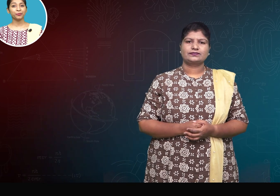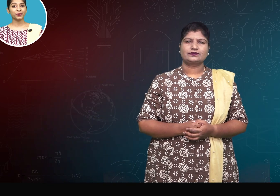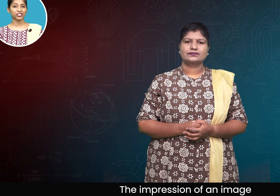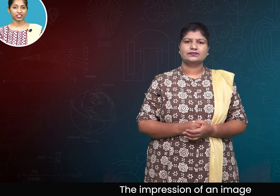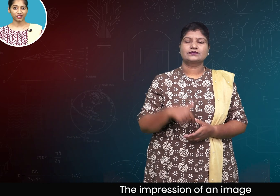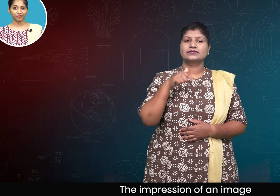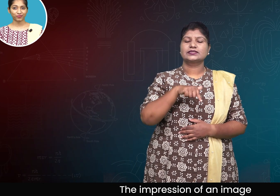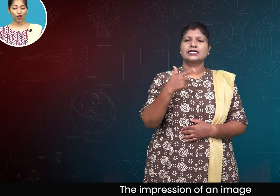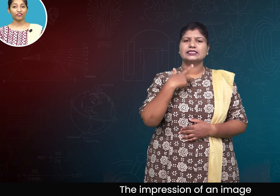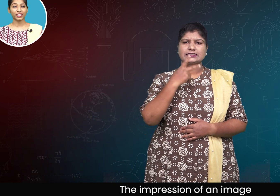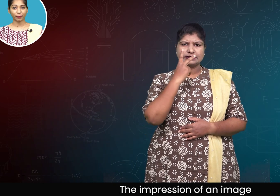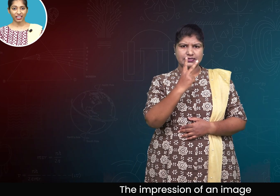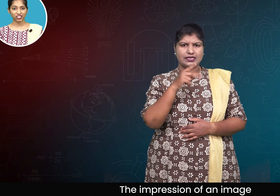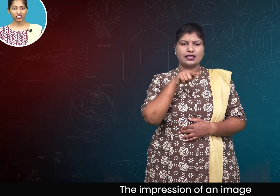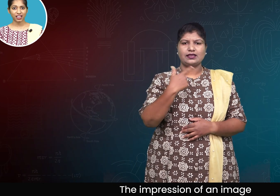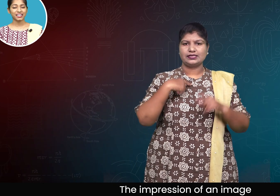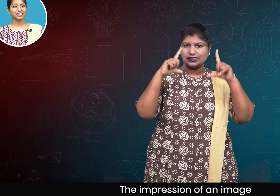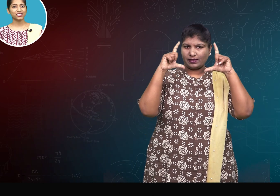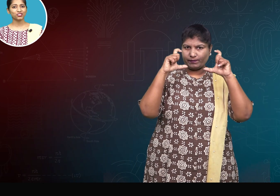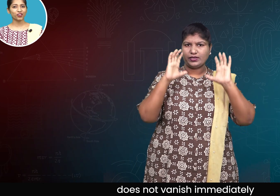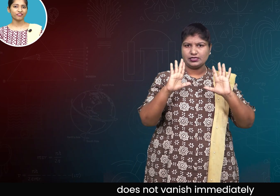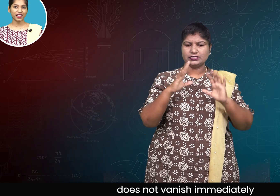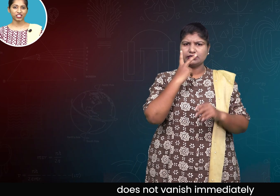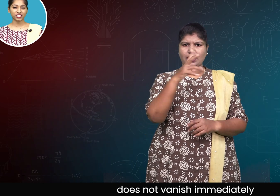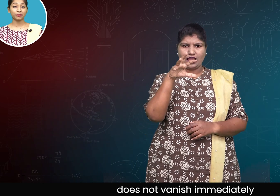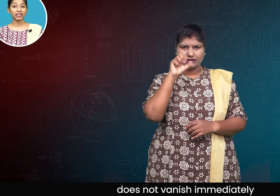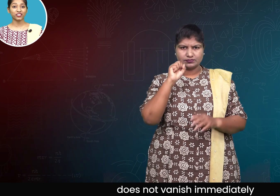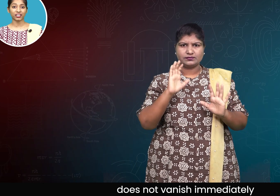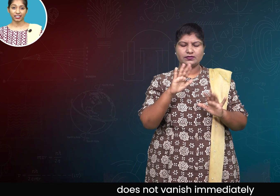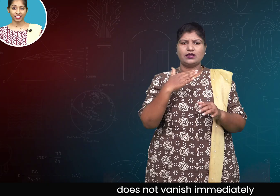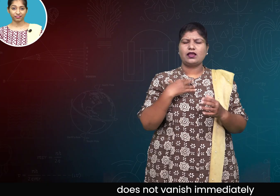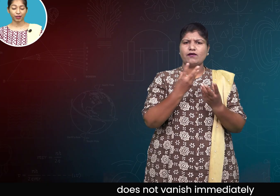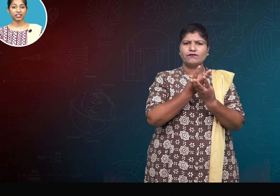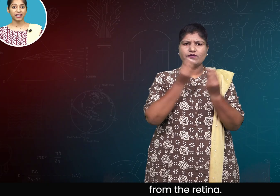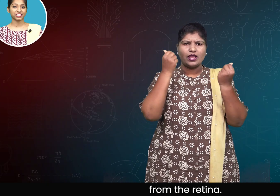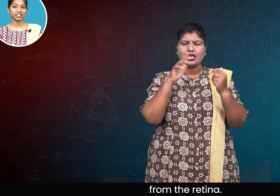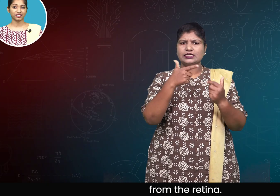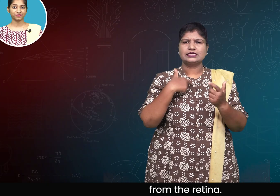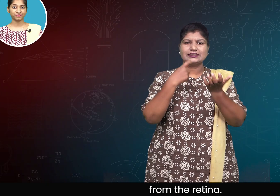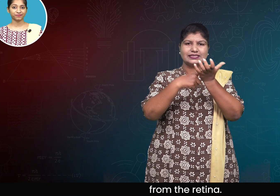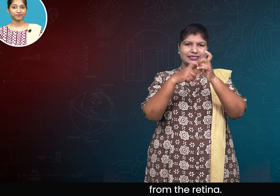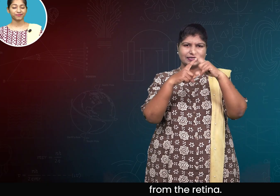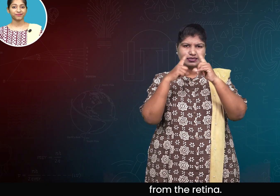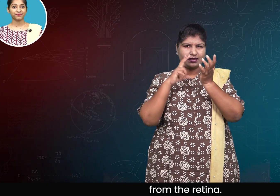The impression of an image does not vanish immediately from the retina.